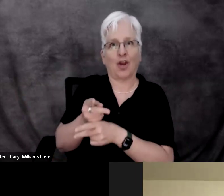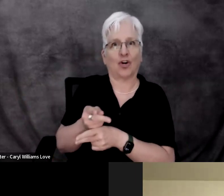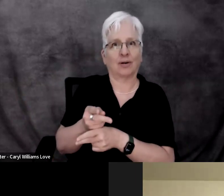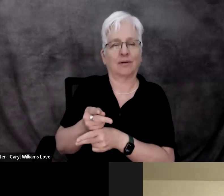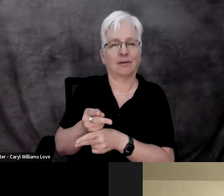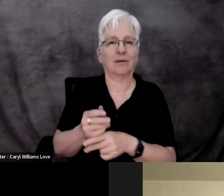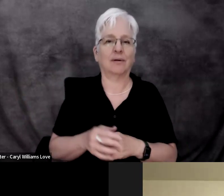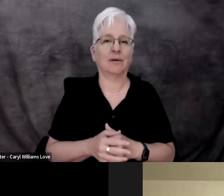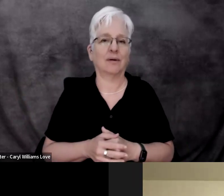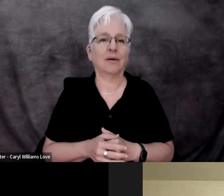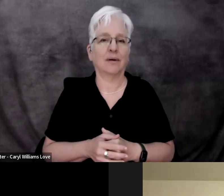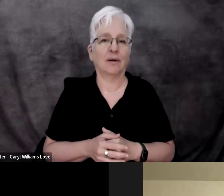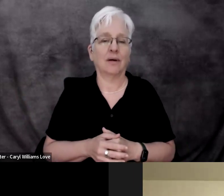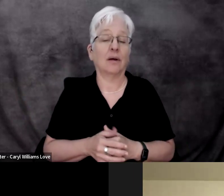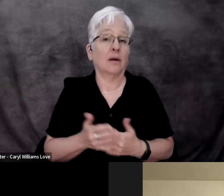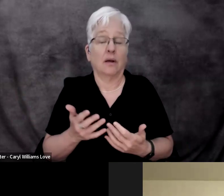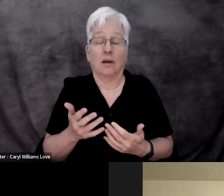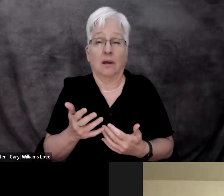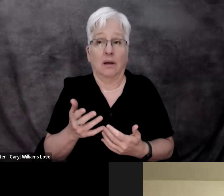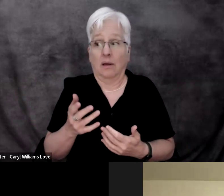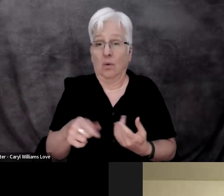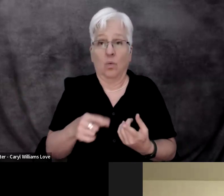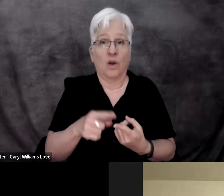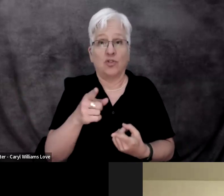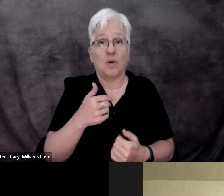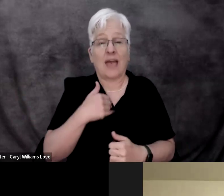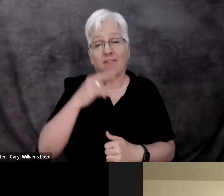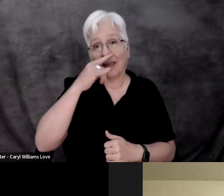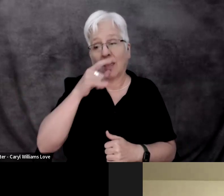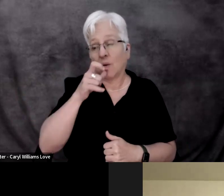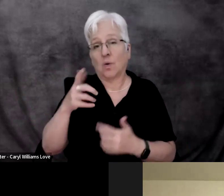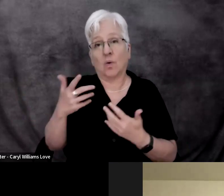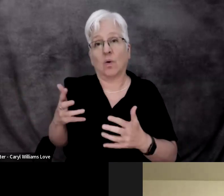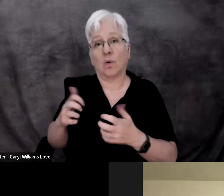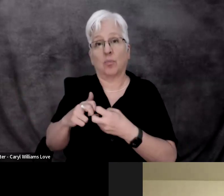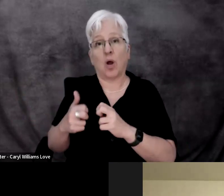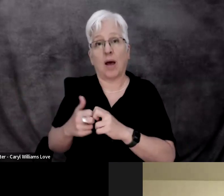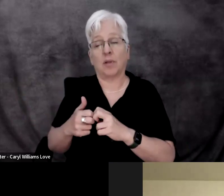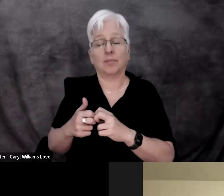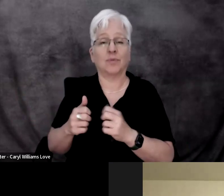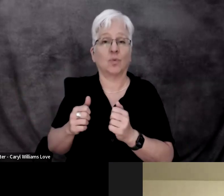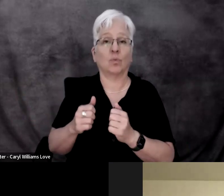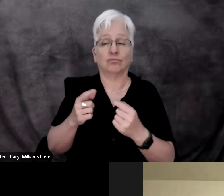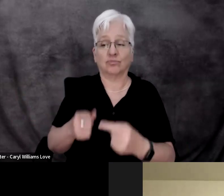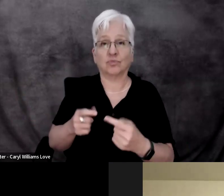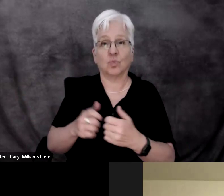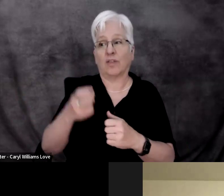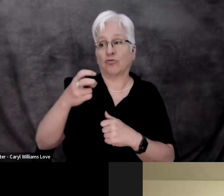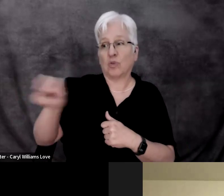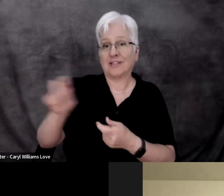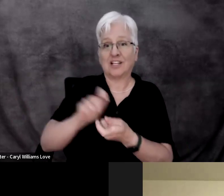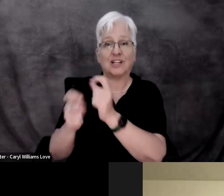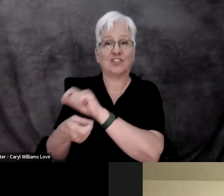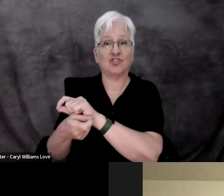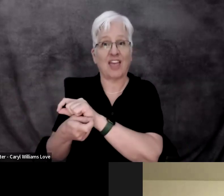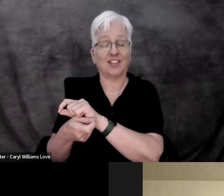And when you're dealing with a kid who has problems dealing with transitions and change,